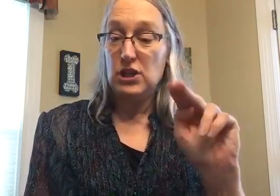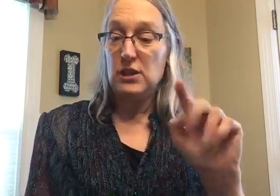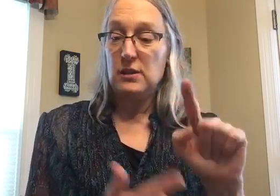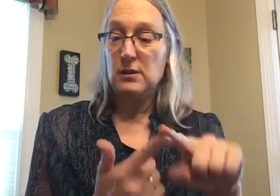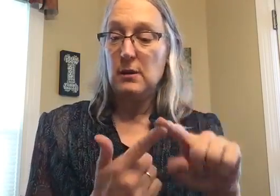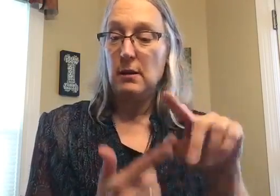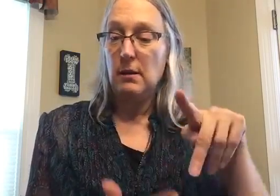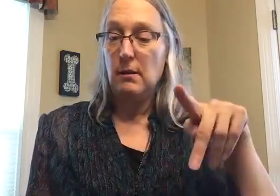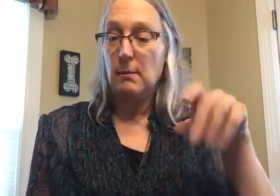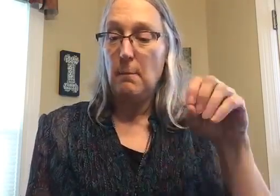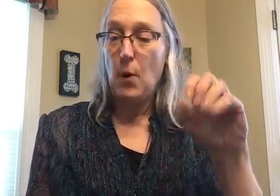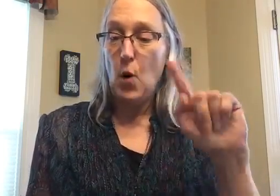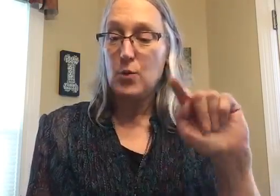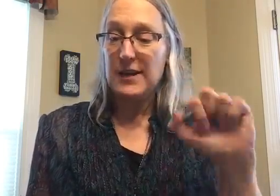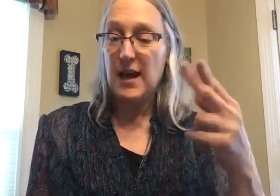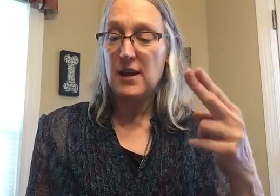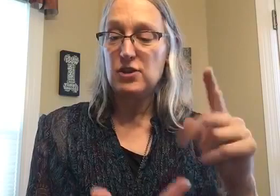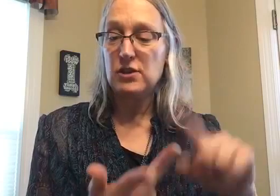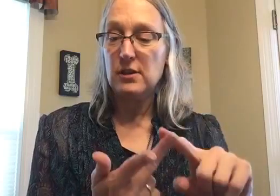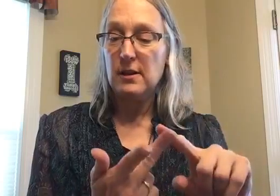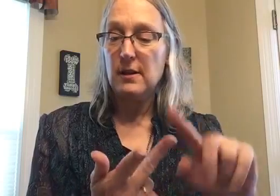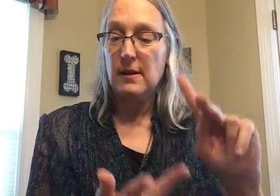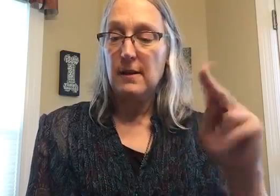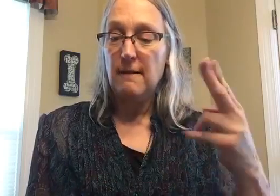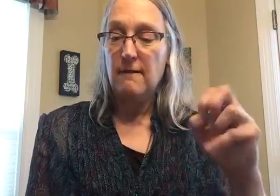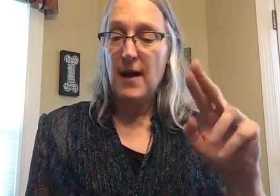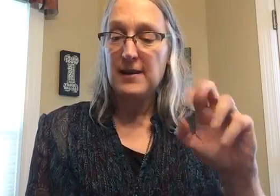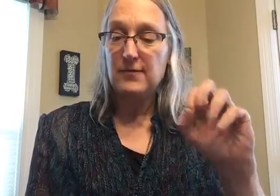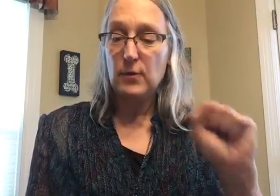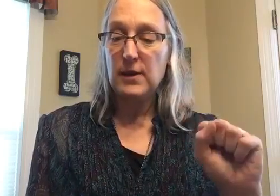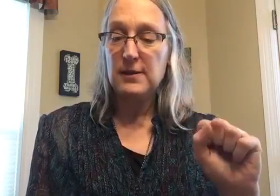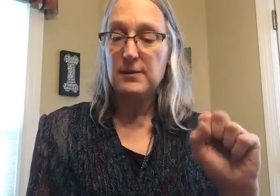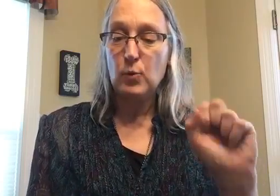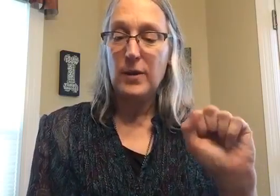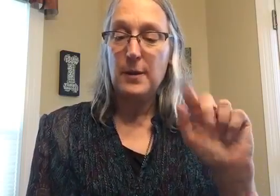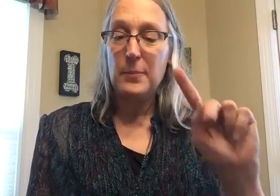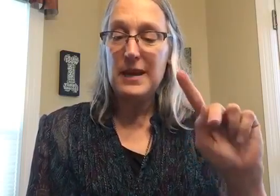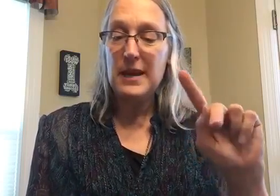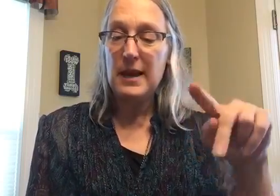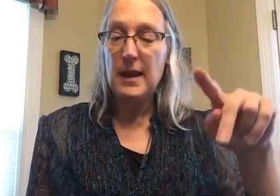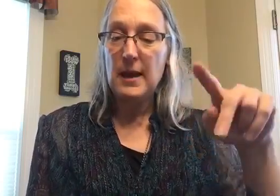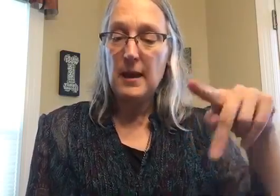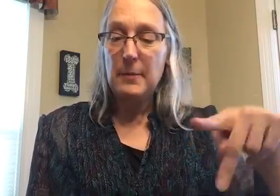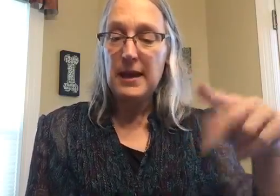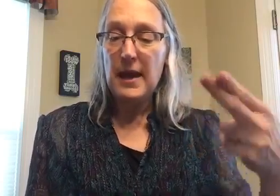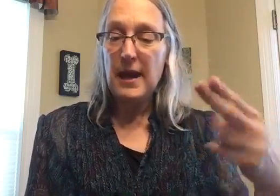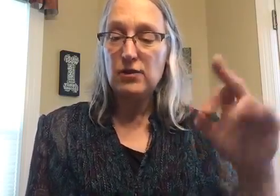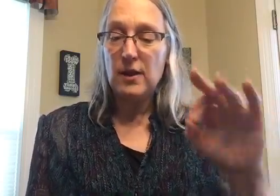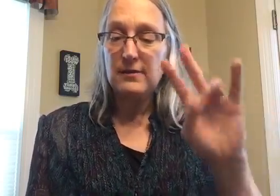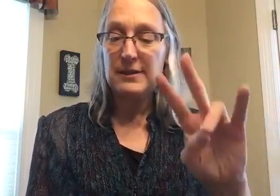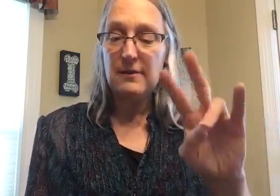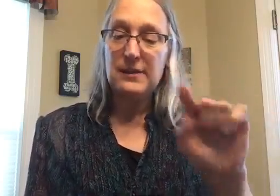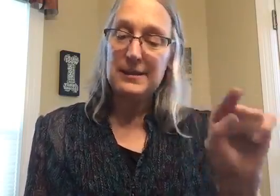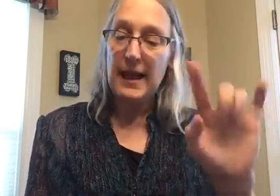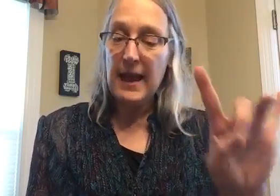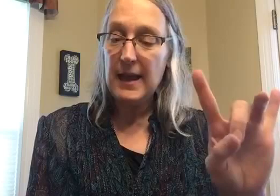nitrogen, potash, phosphorus, with a pH of 7 to 8.